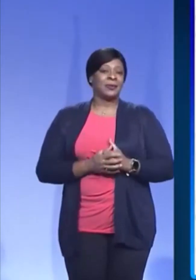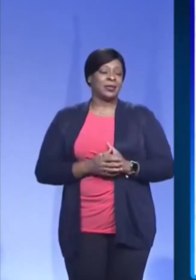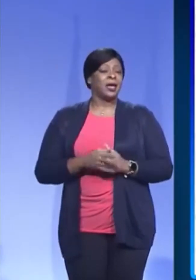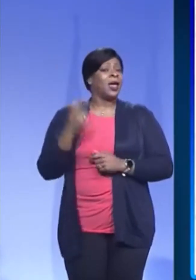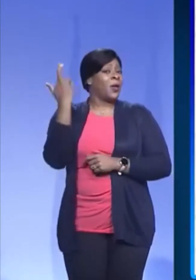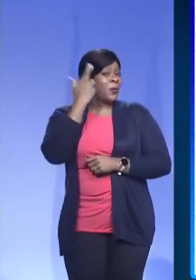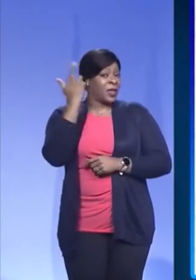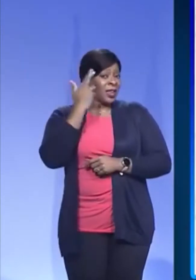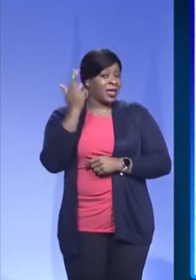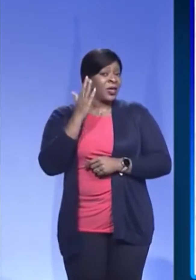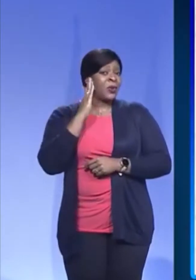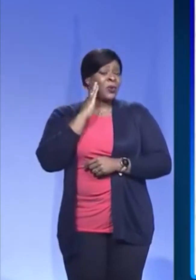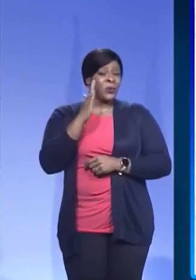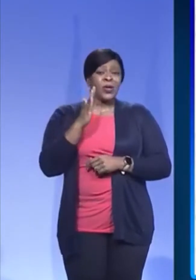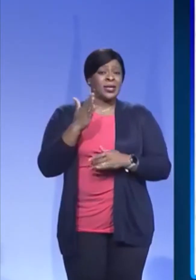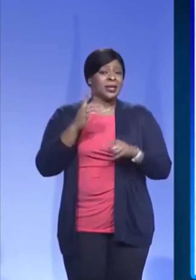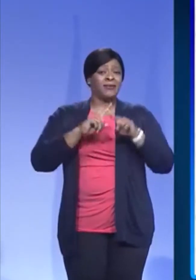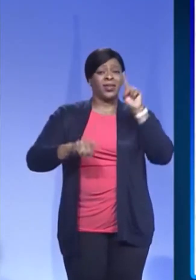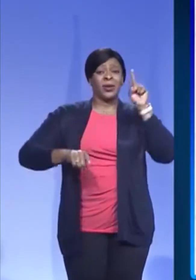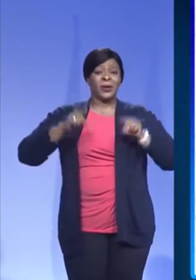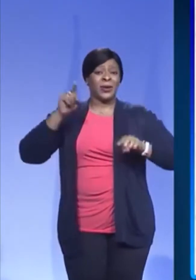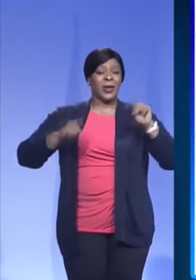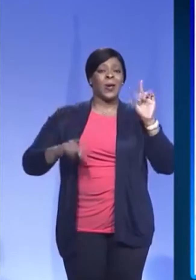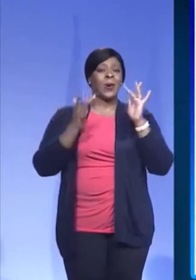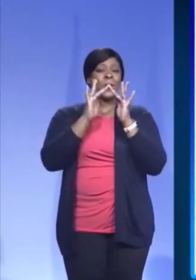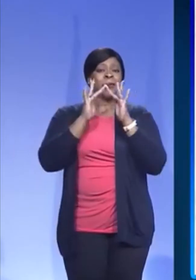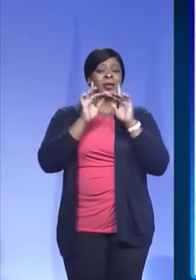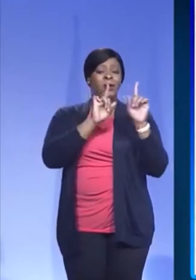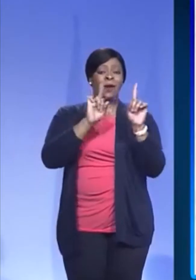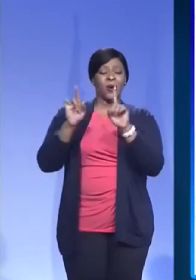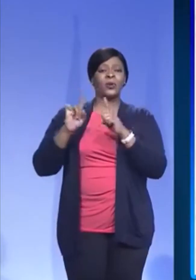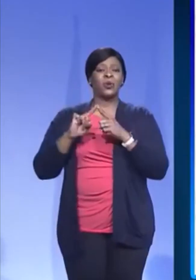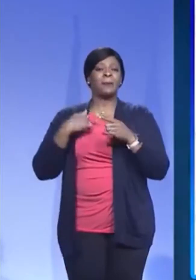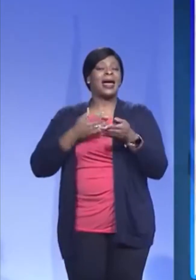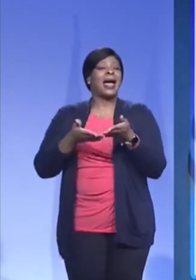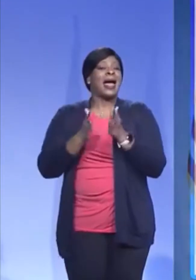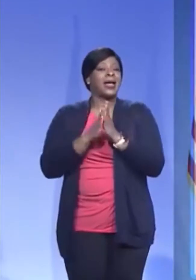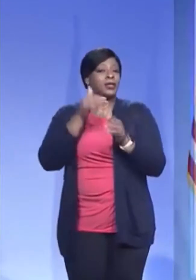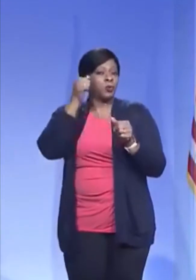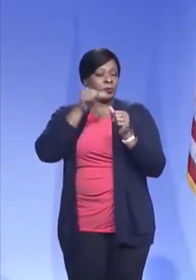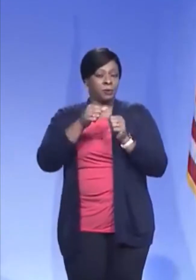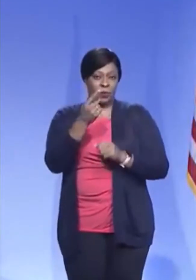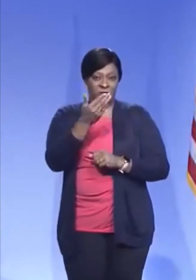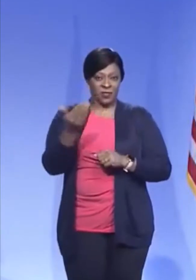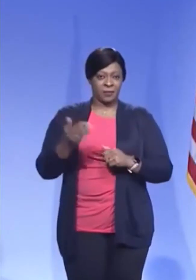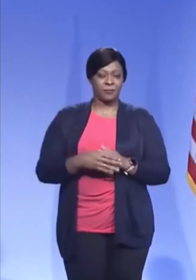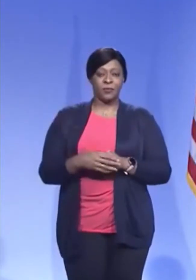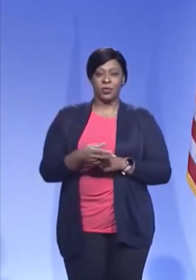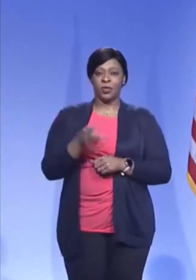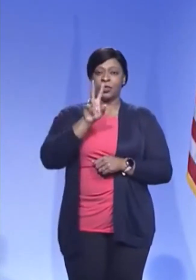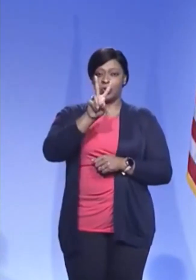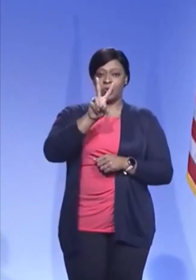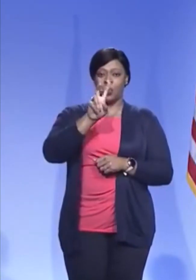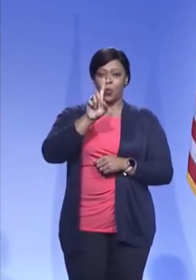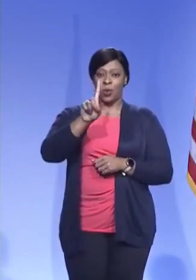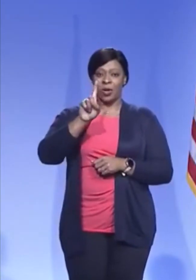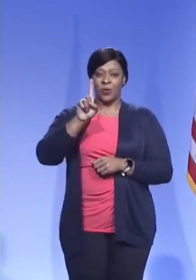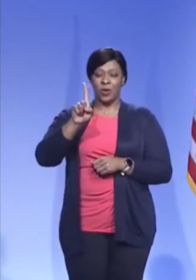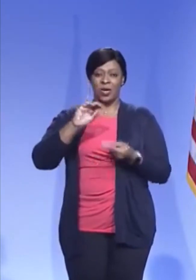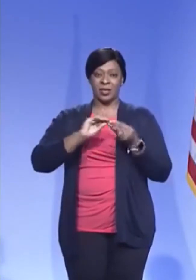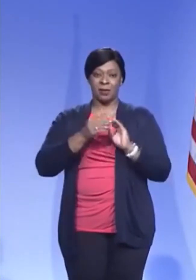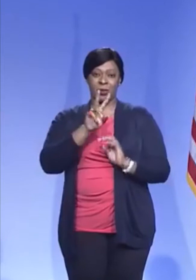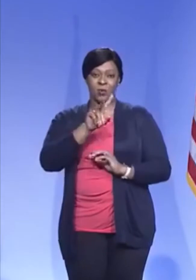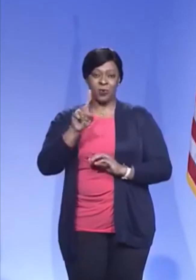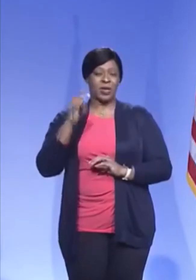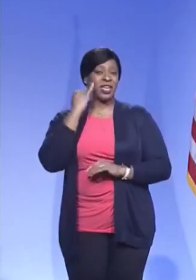realize there's going to be a myriad of different websites that you could go to, but I'd ask you to remember one thing, 211. If